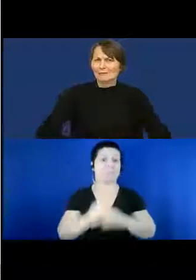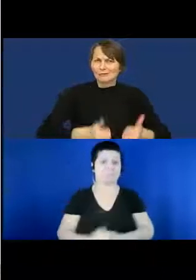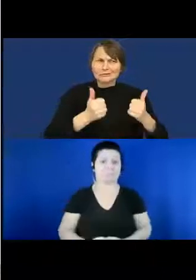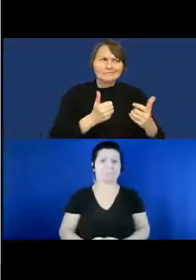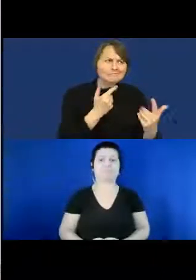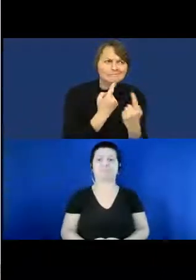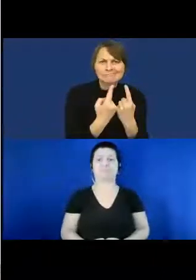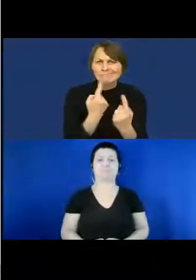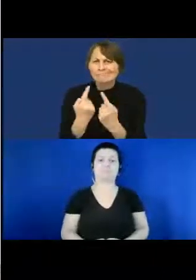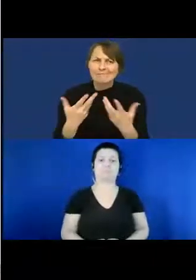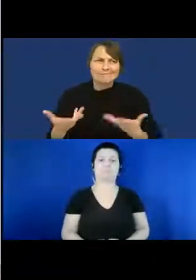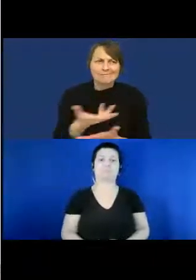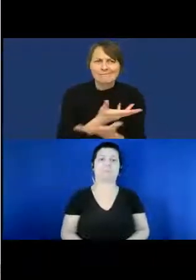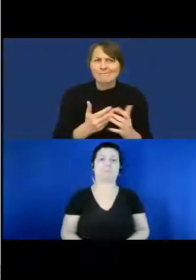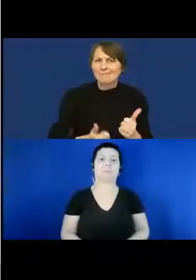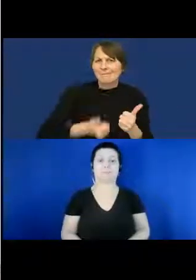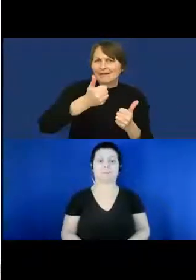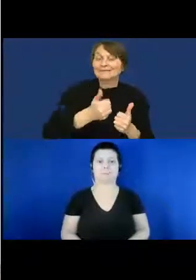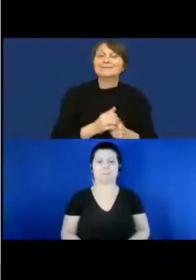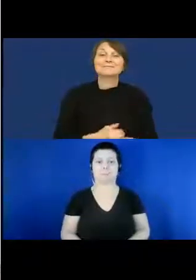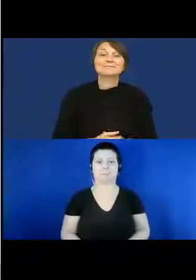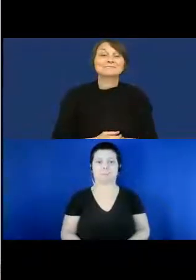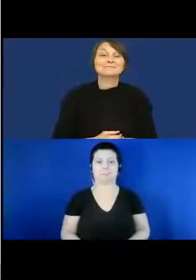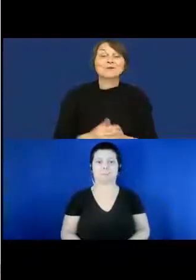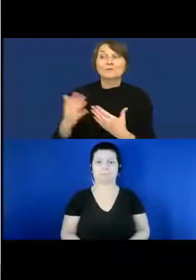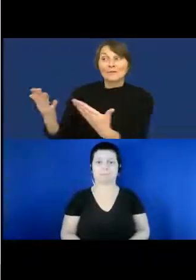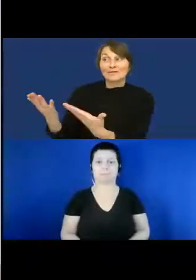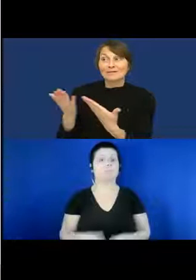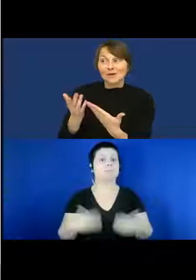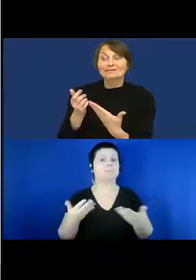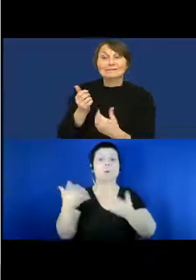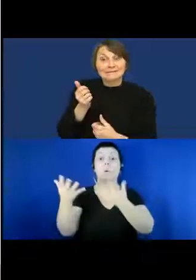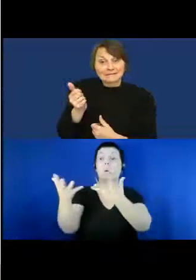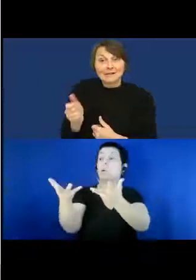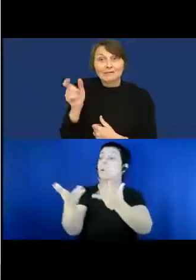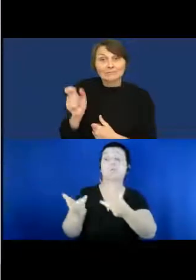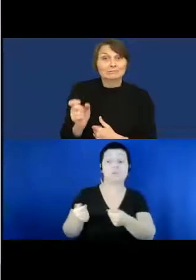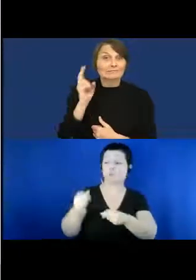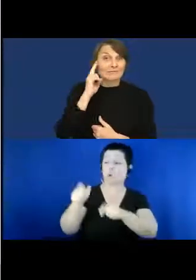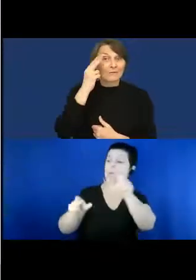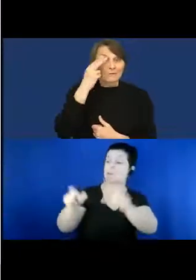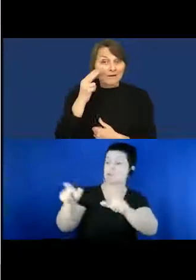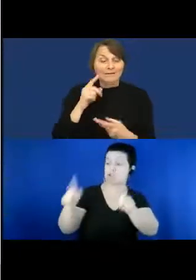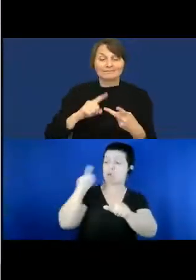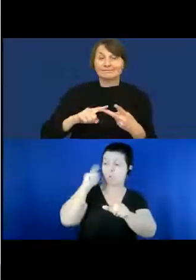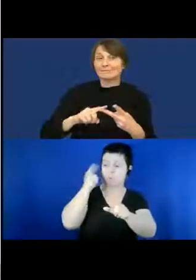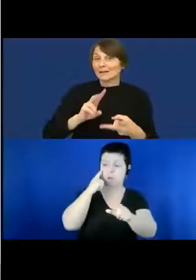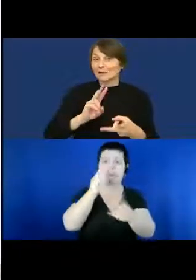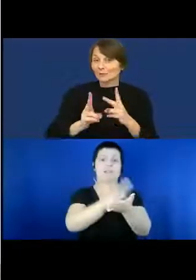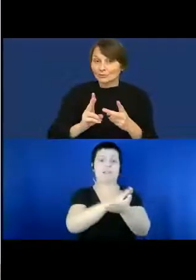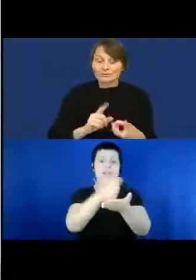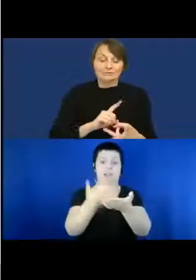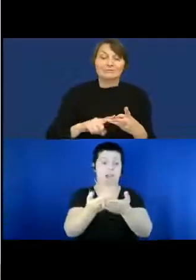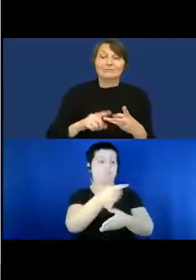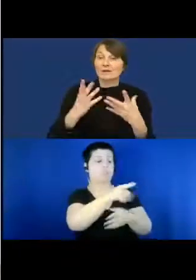And for this workshop, we invited persons with deafblindness, interpreters and family members,